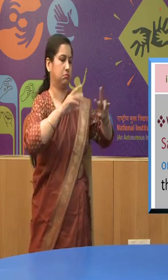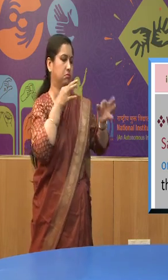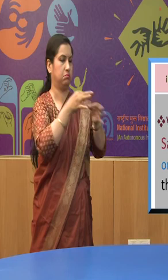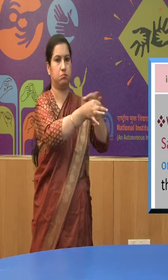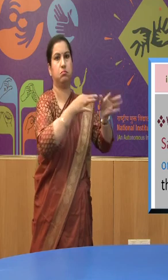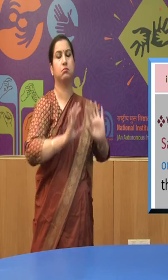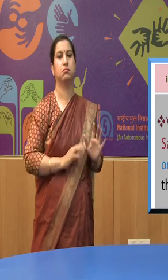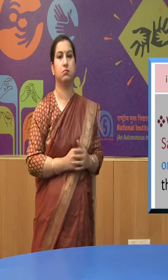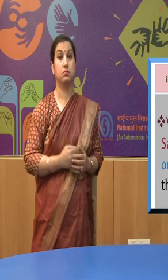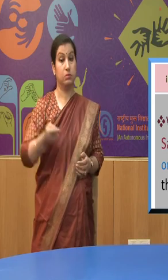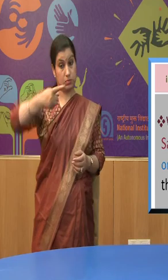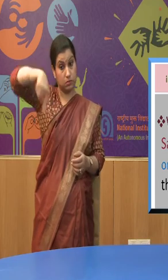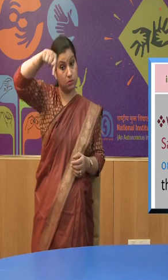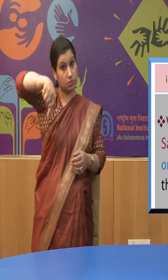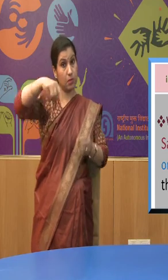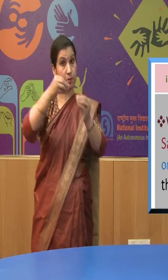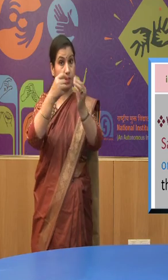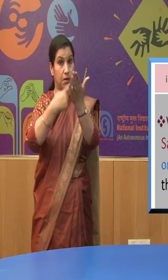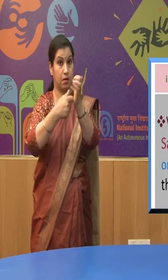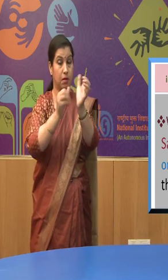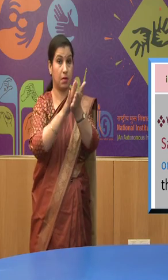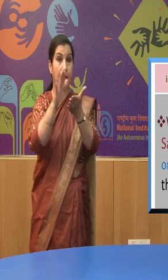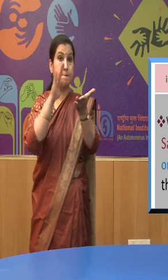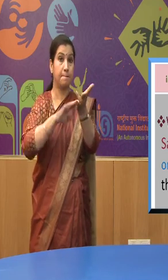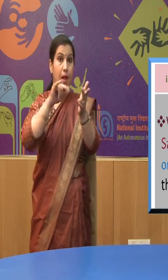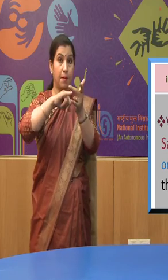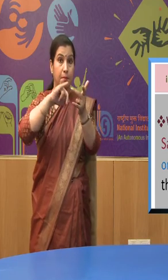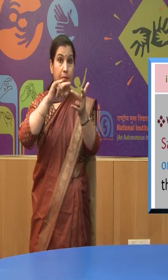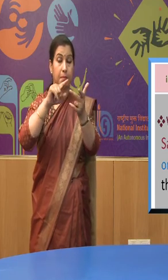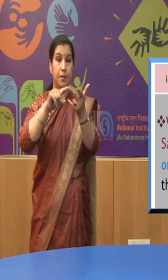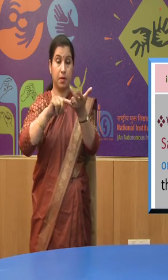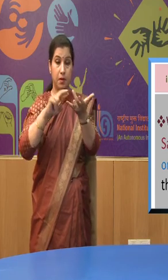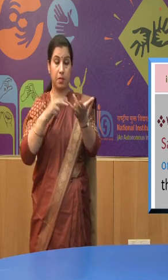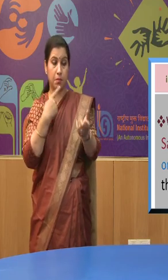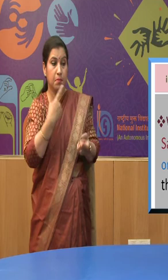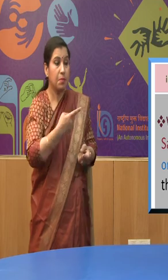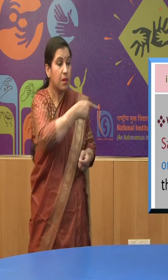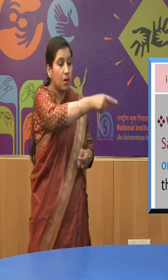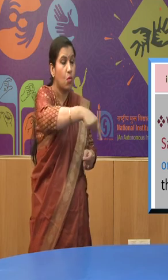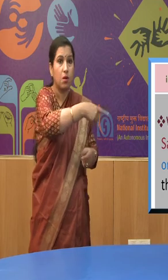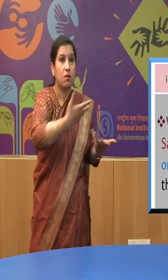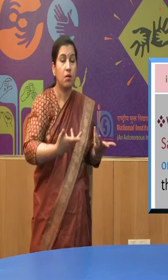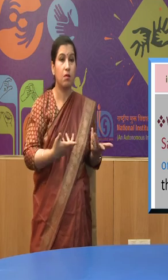The Brahmins told people to perform costly ceremonies and rituals at the time of